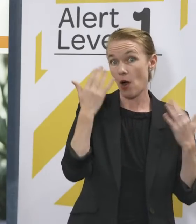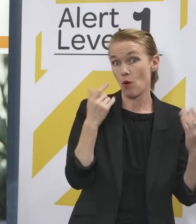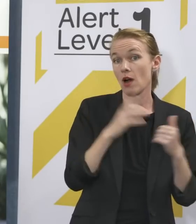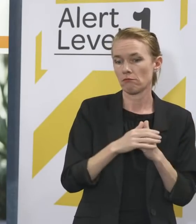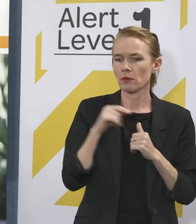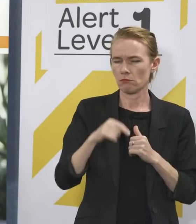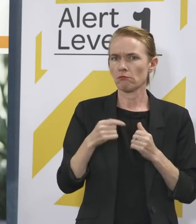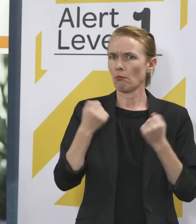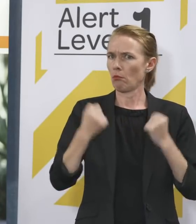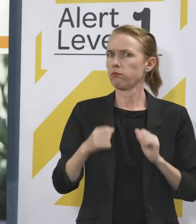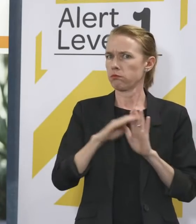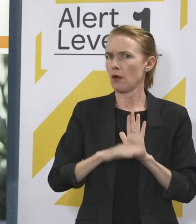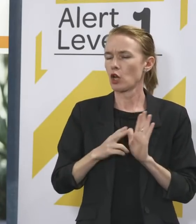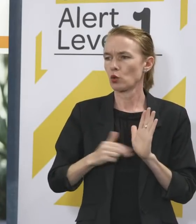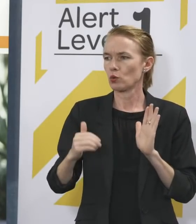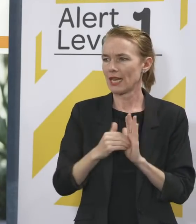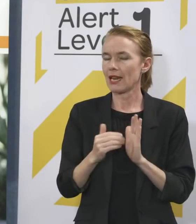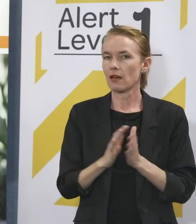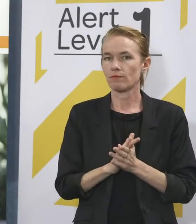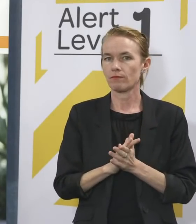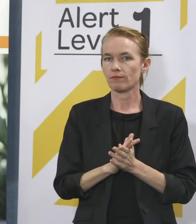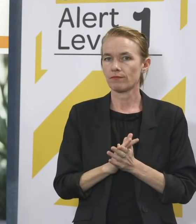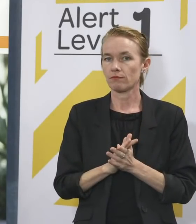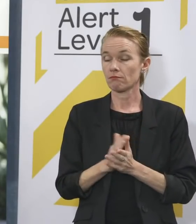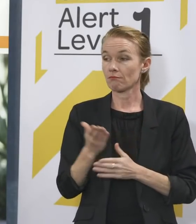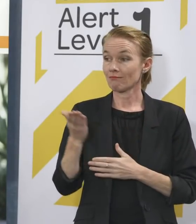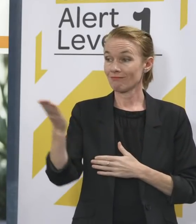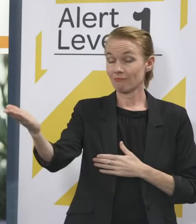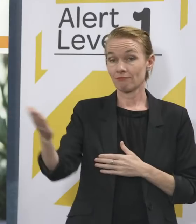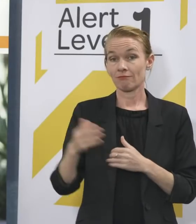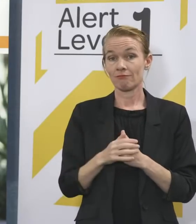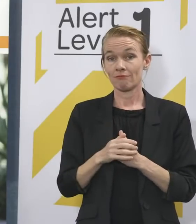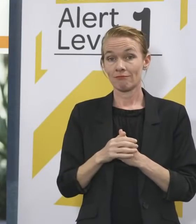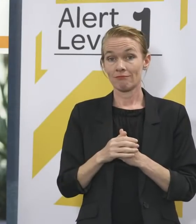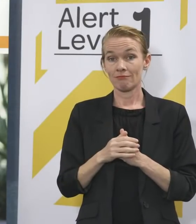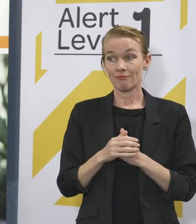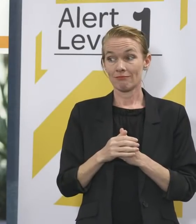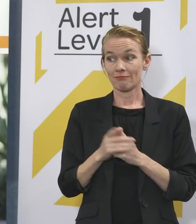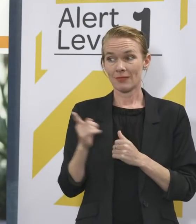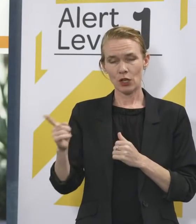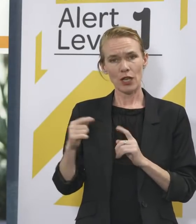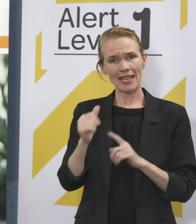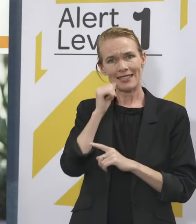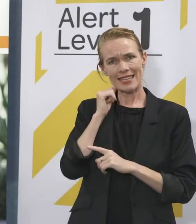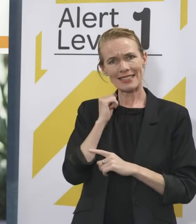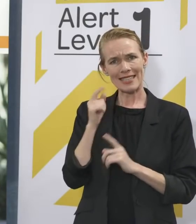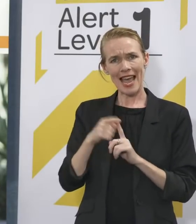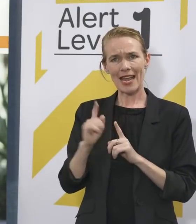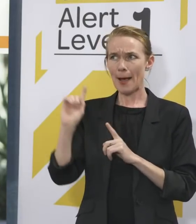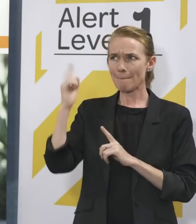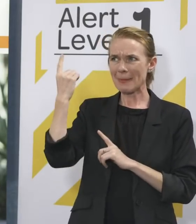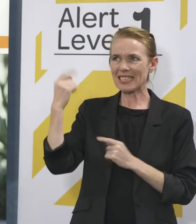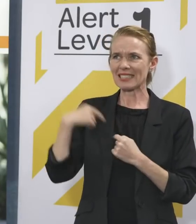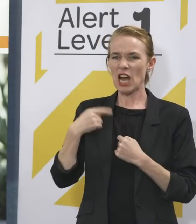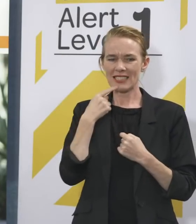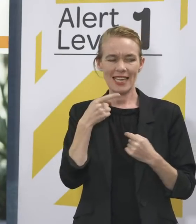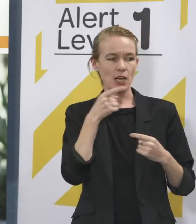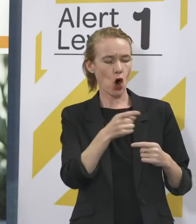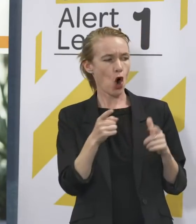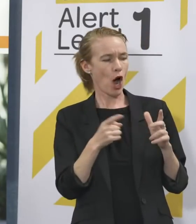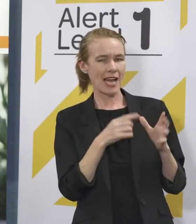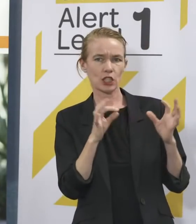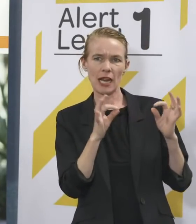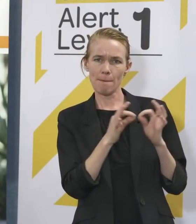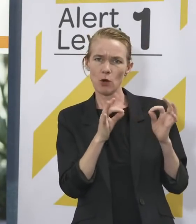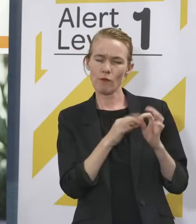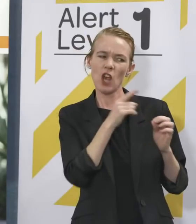you felt yesterday standing next to the Minister when he laid all of the blame really at your feet? fine. I don't have any comment to